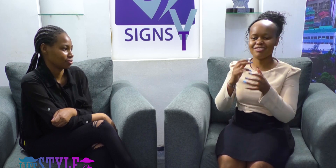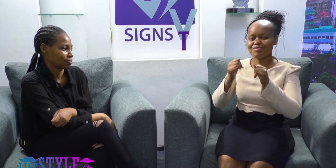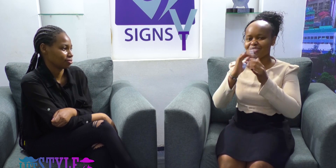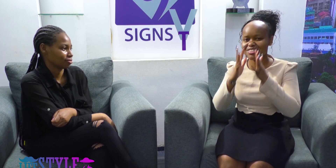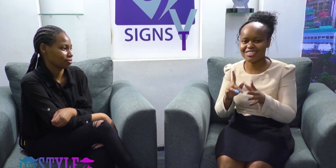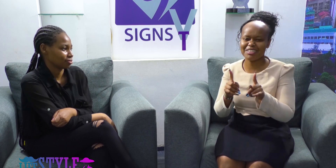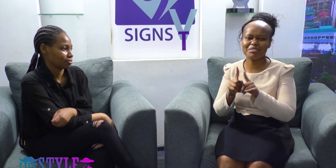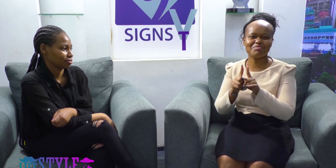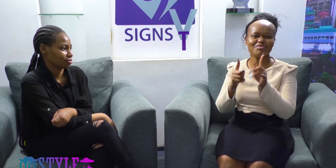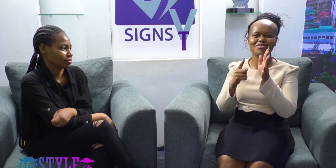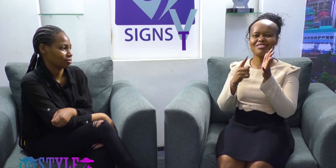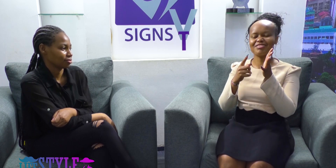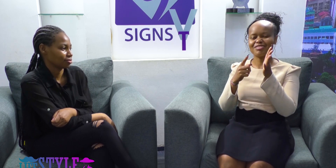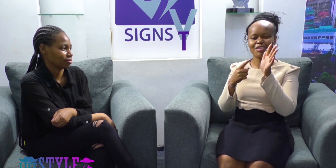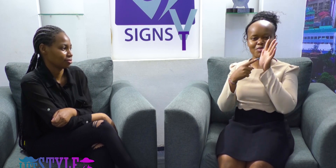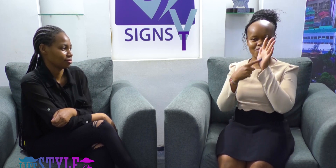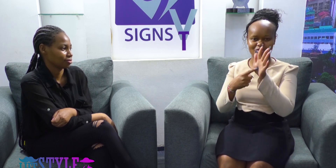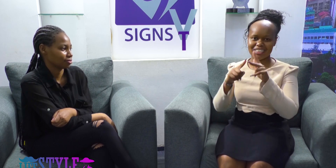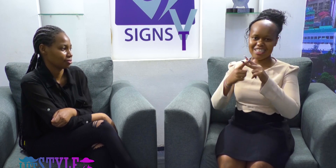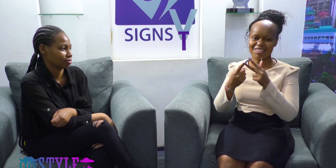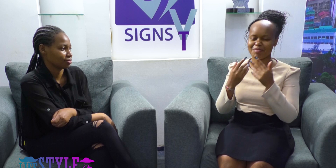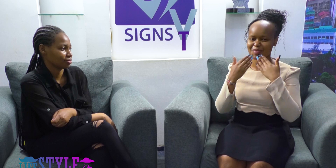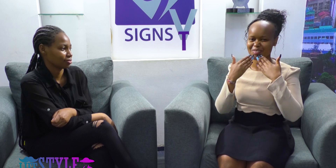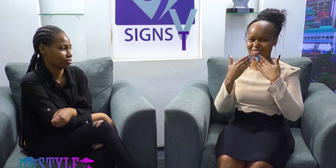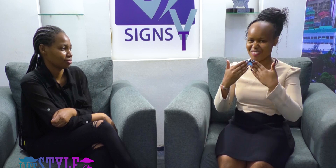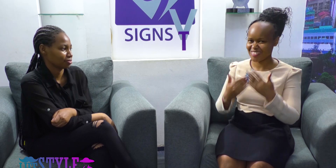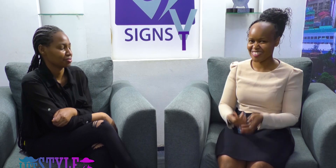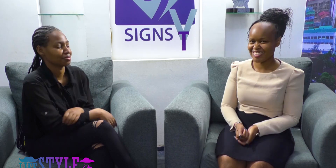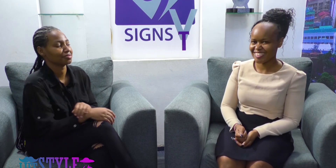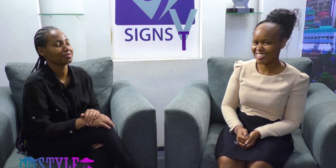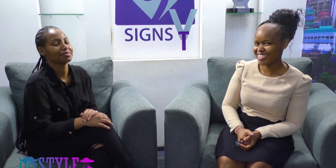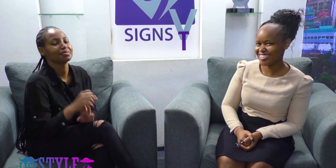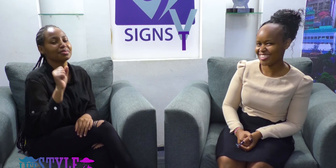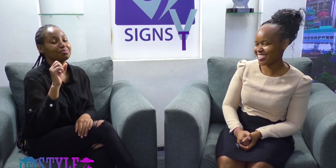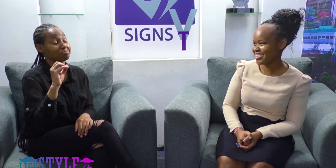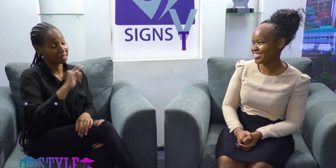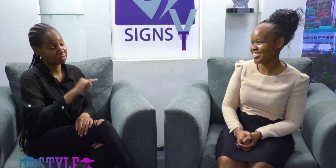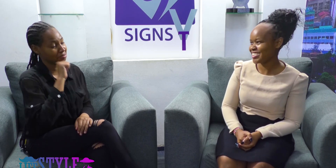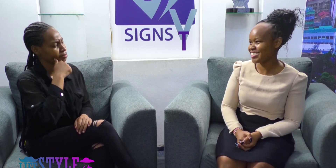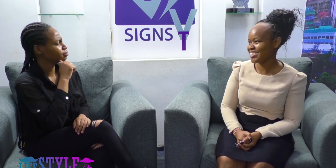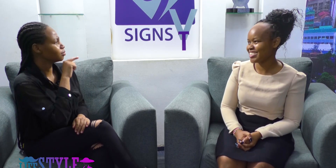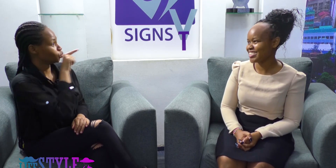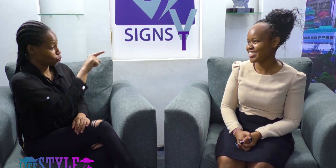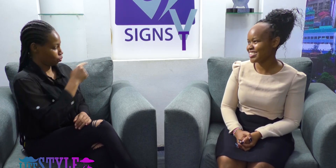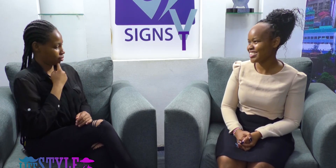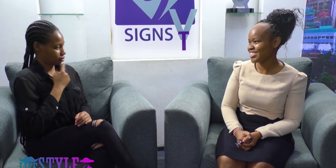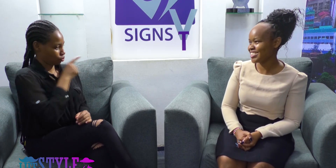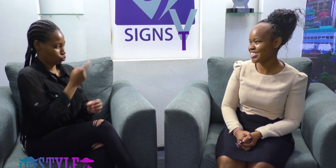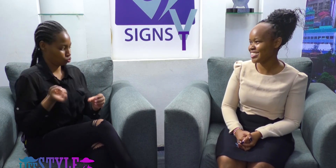accredited as a media personnel. And also that's my journey. That is so